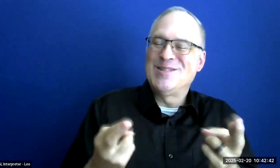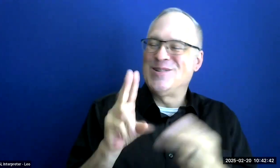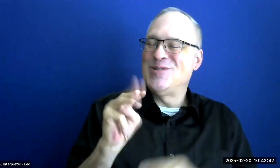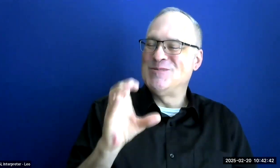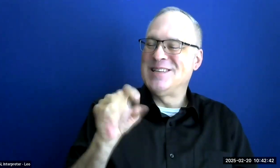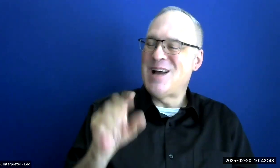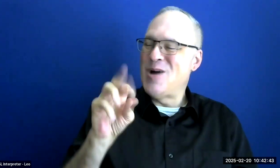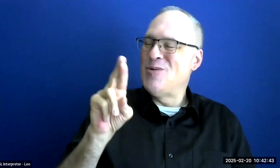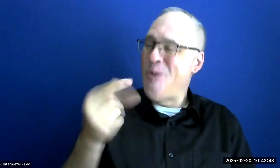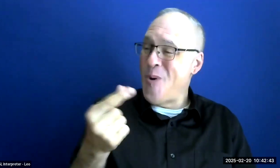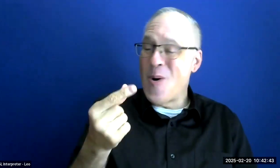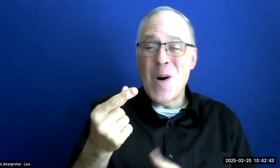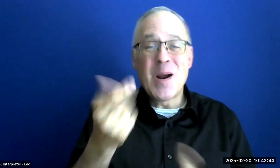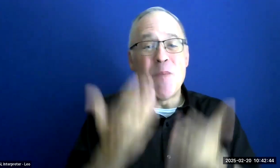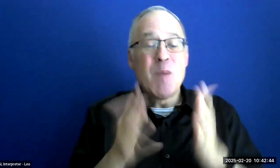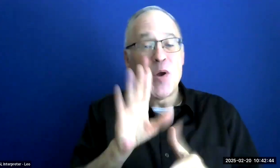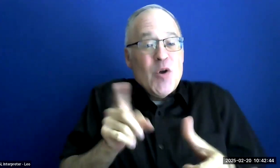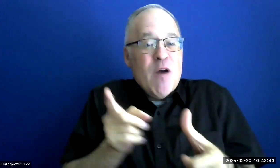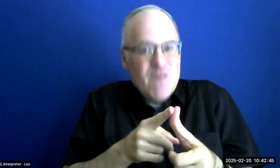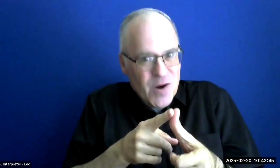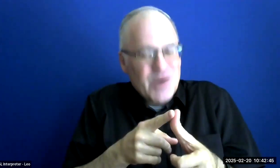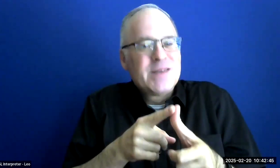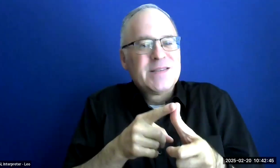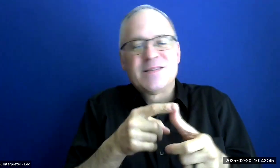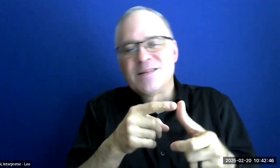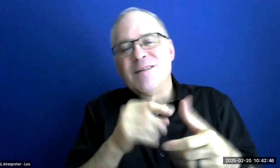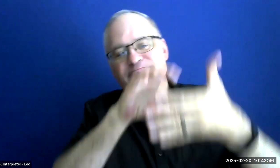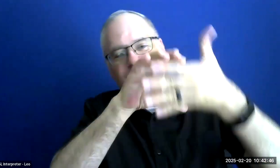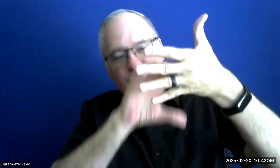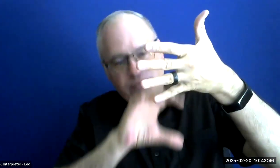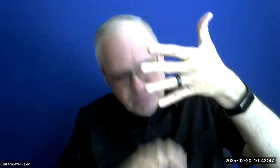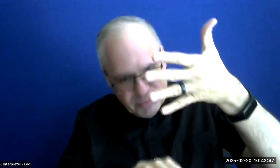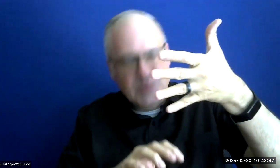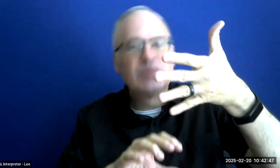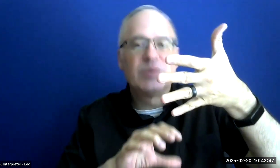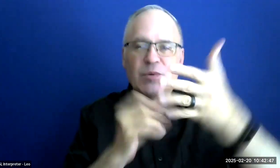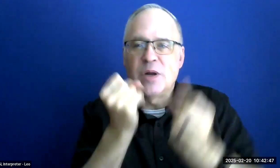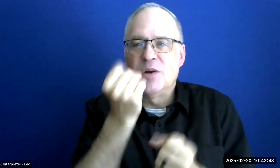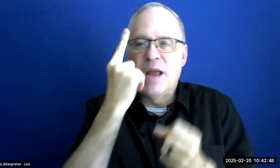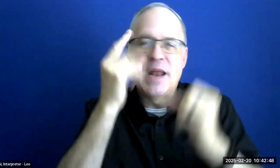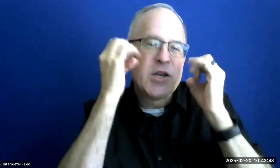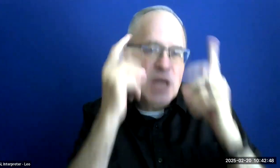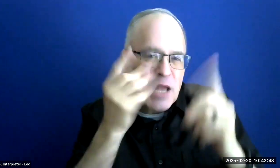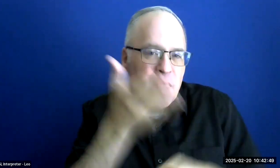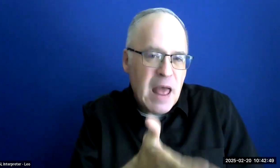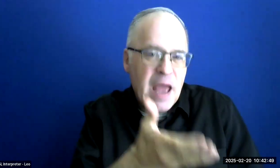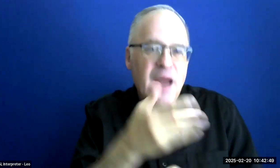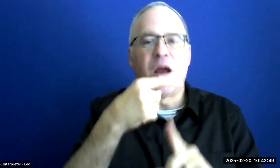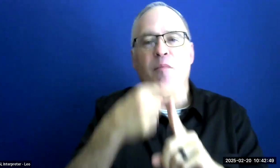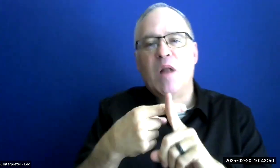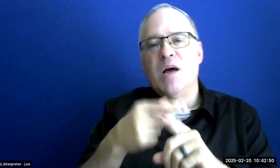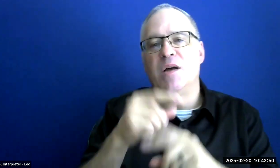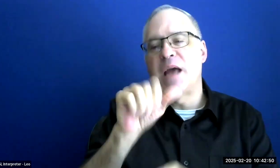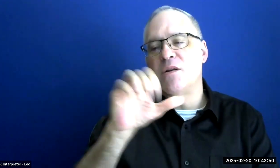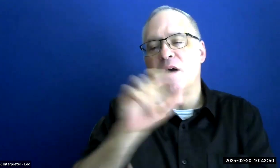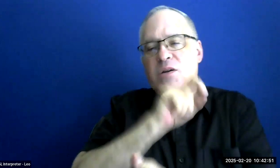resourceumc.org could be your first place of trying to identify all the information that you need, as well as your annual conference secretary,